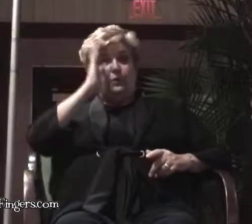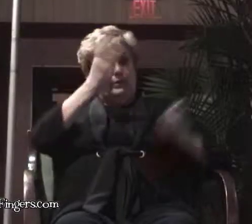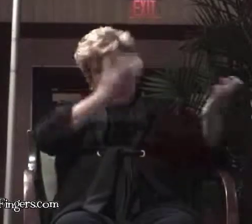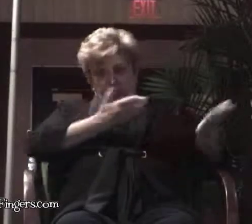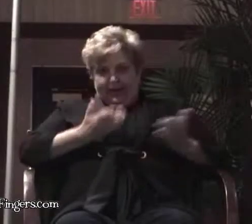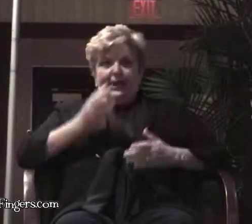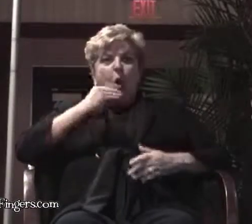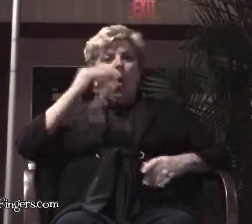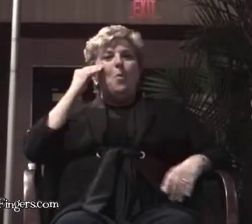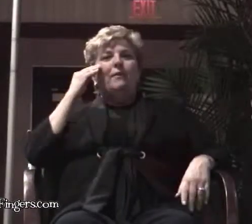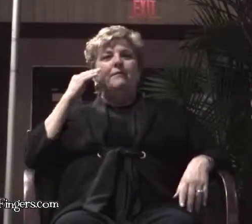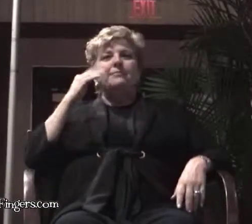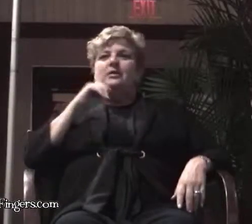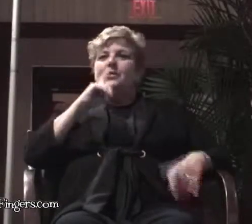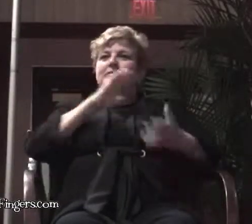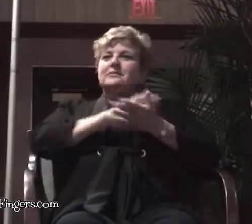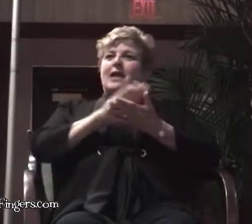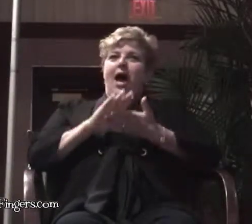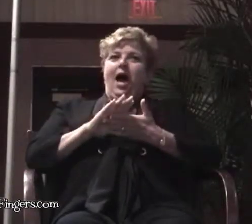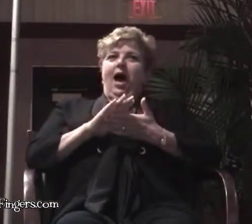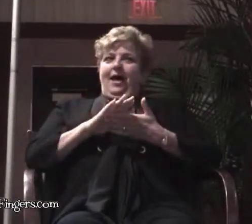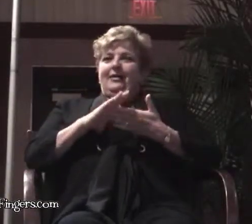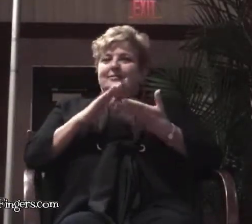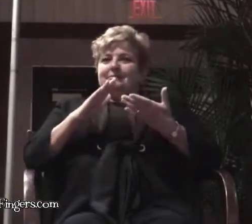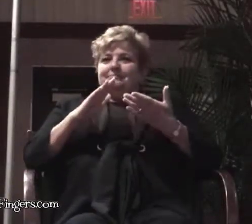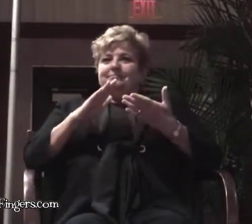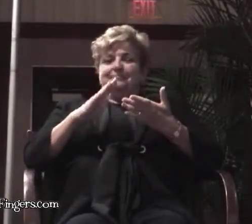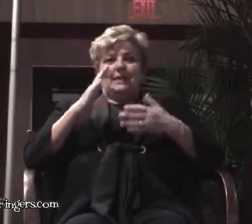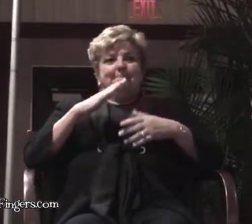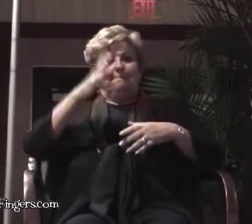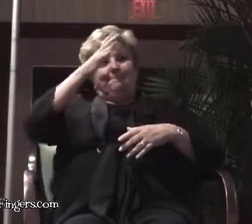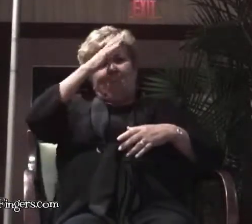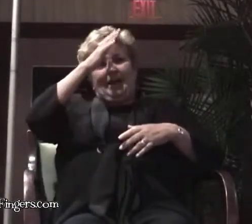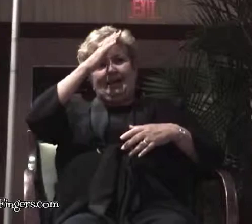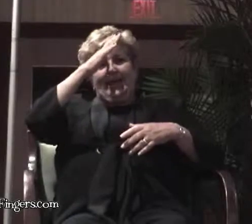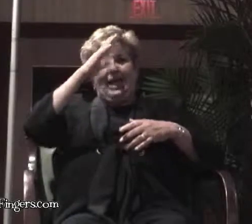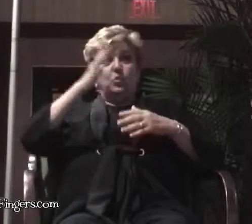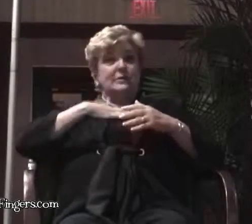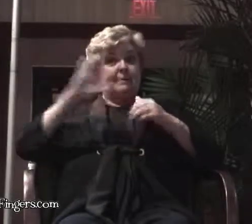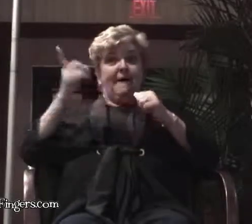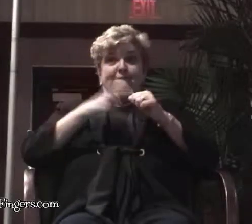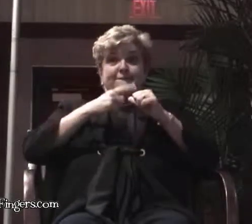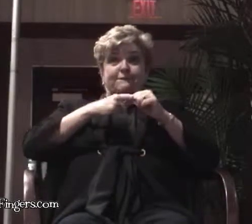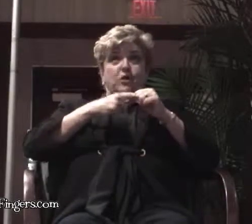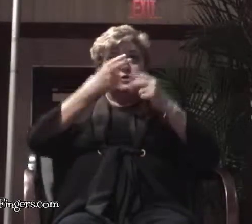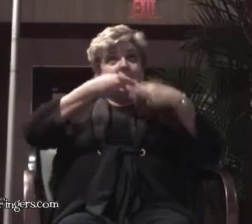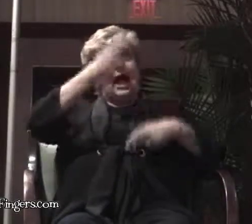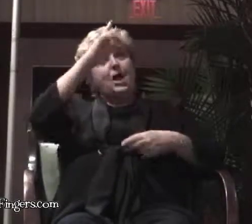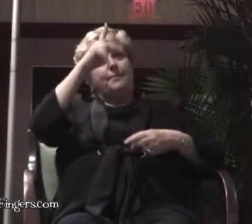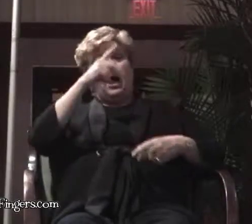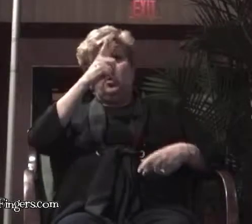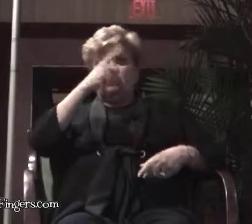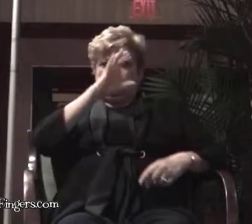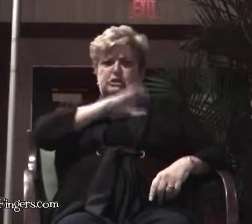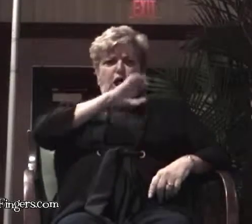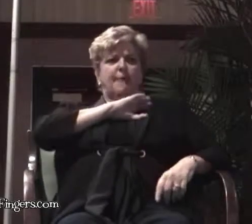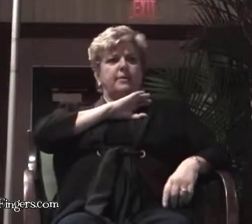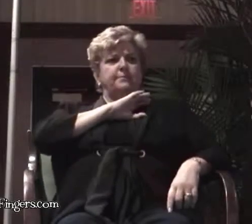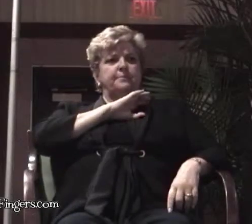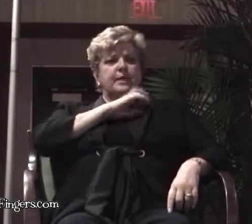It was kind of nice being Freddie's boy. Freddie, my dad was my first hired car. You know, I mean, he's a police officer. He can blow a whistle, raise his hand, and the whole